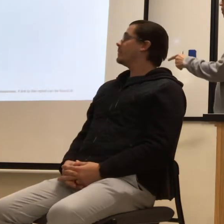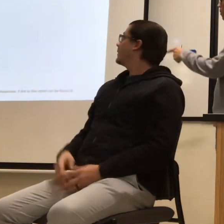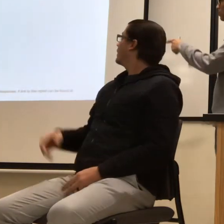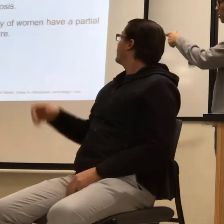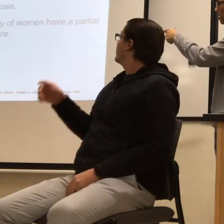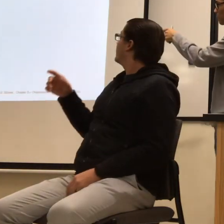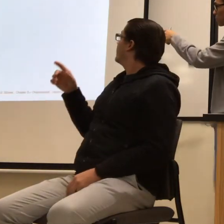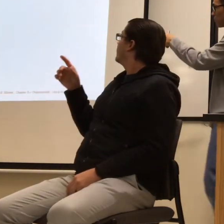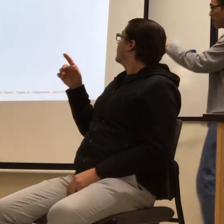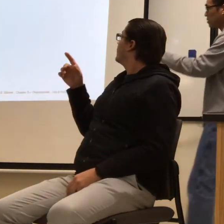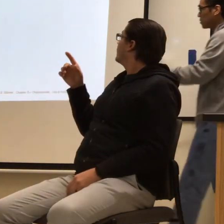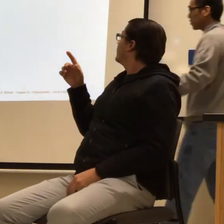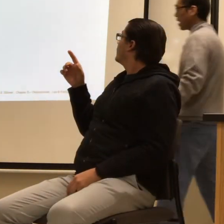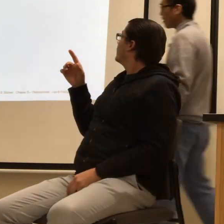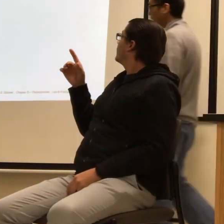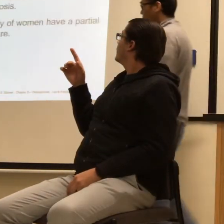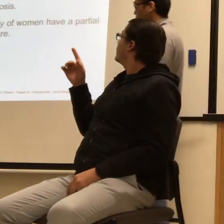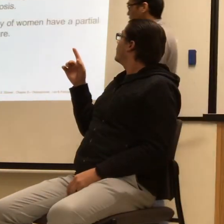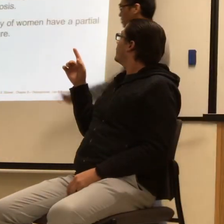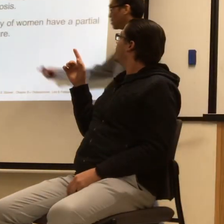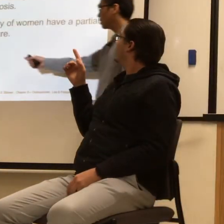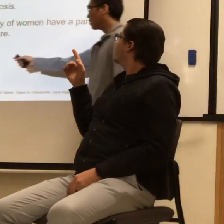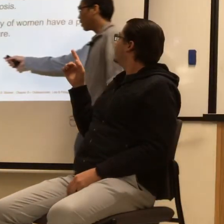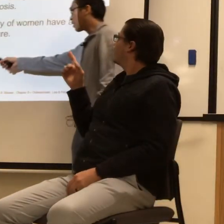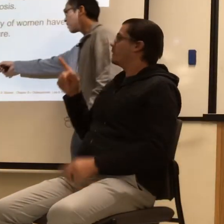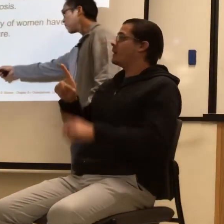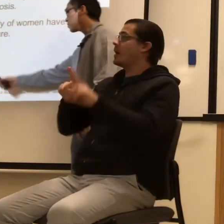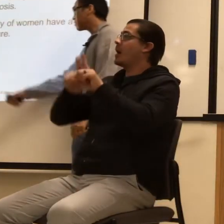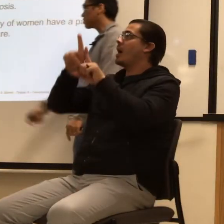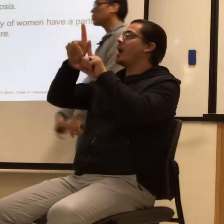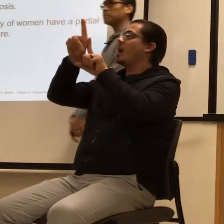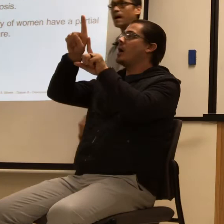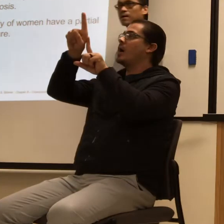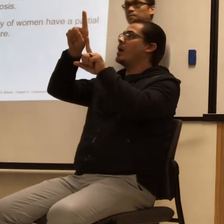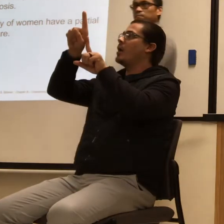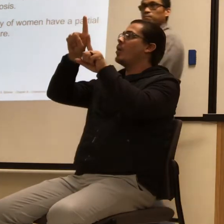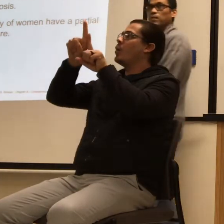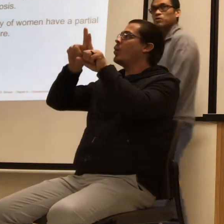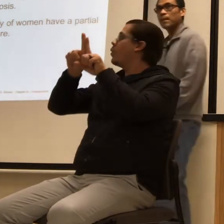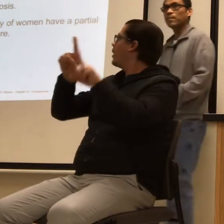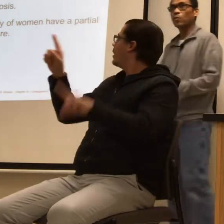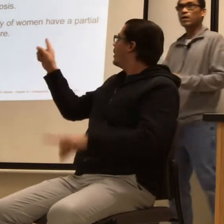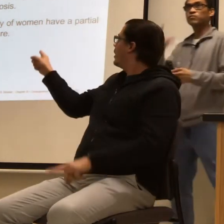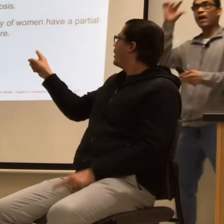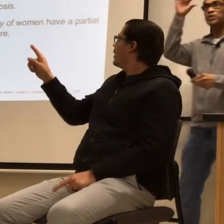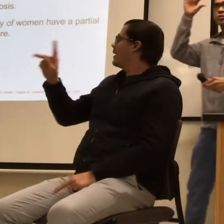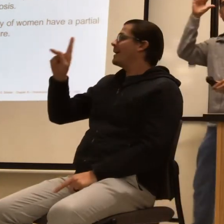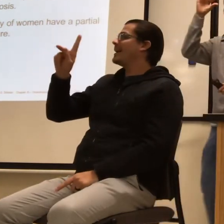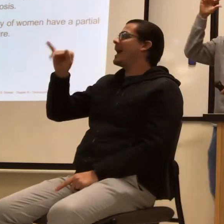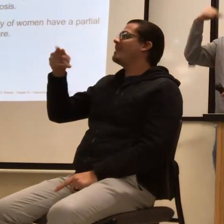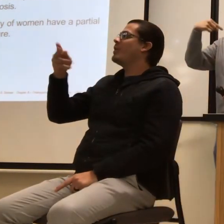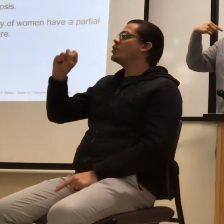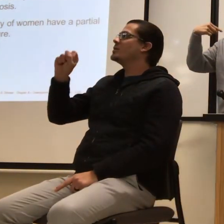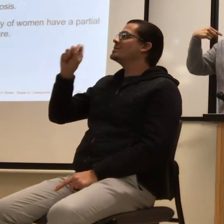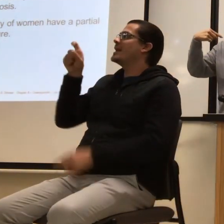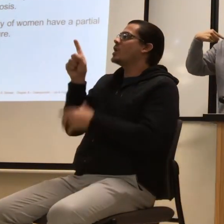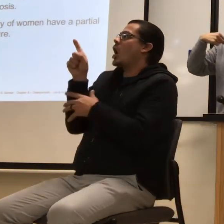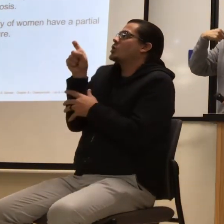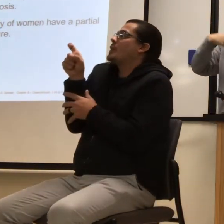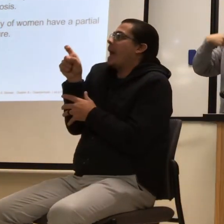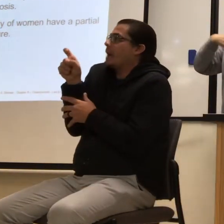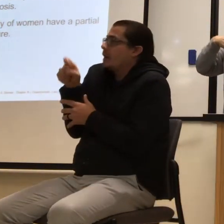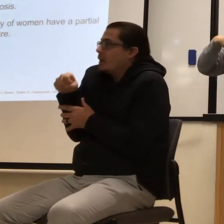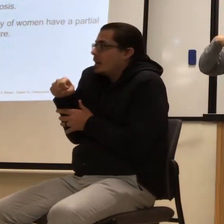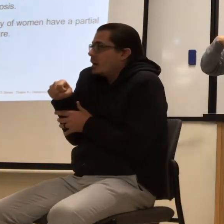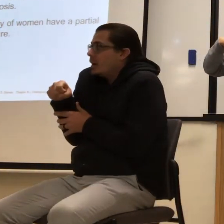Kyphosis, I'm sorry, I went too fast. So you have height loss. Kyphosis is hunchback. So maybe the wedge fracture occurred in the